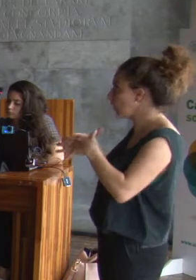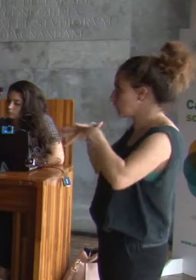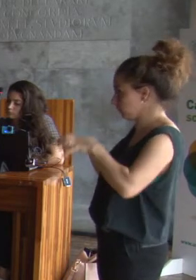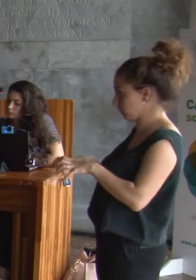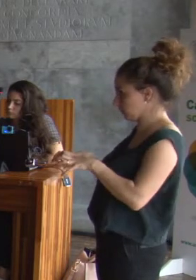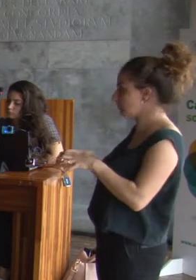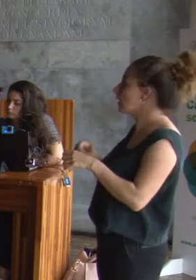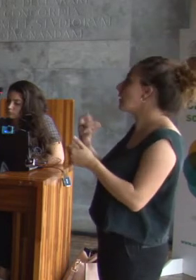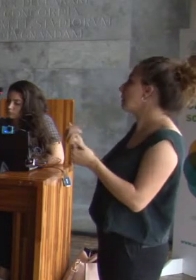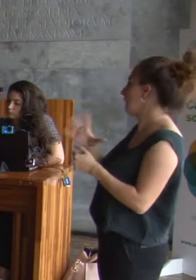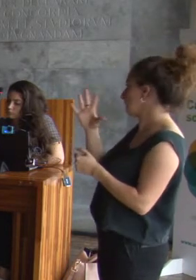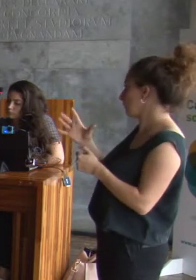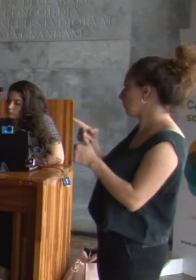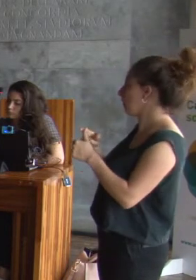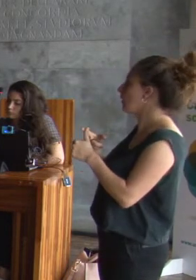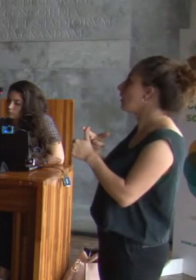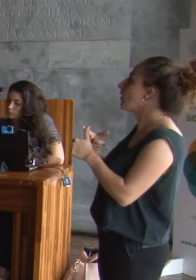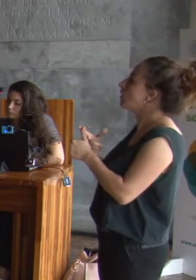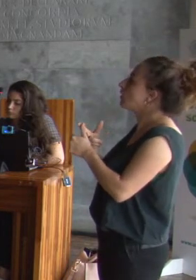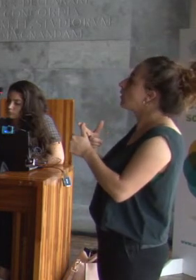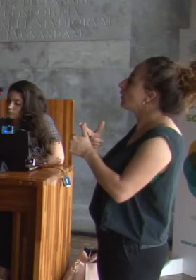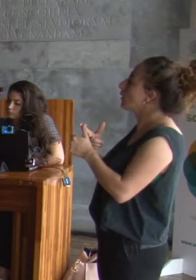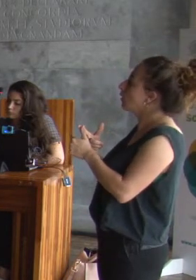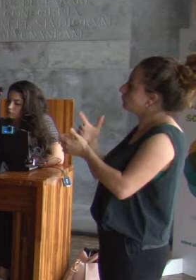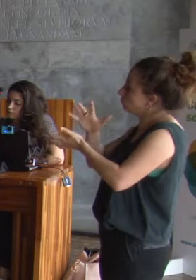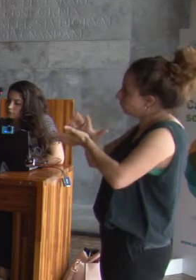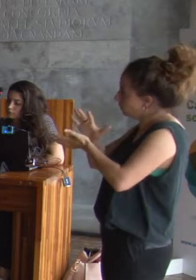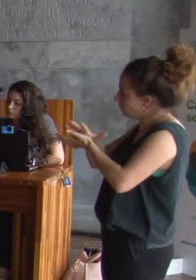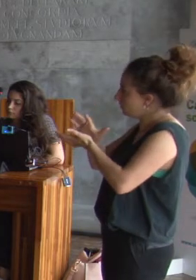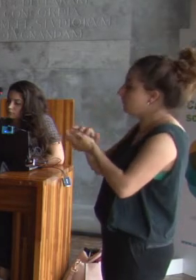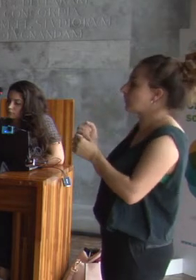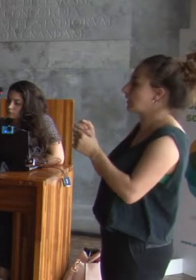example, do a press release, news media,